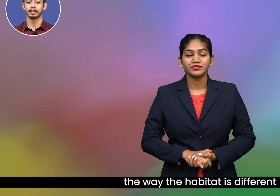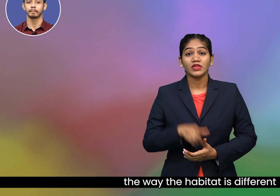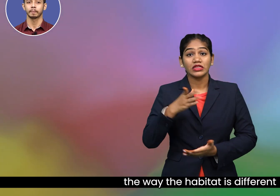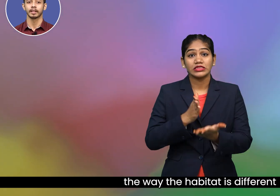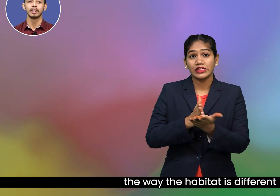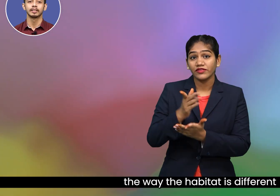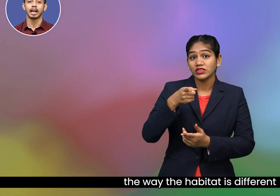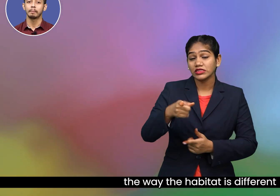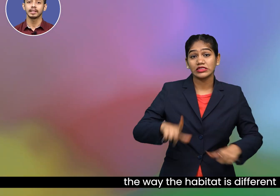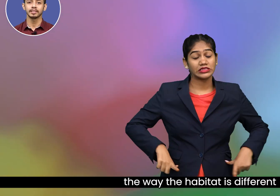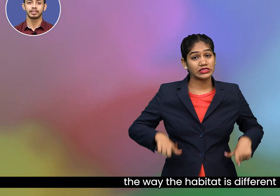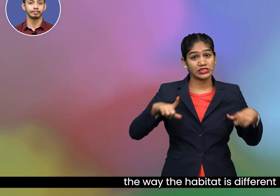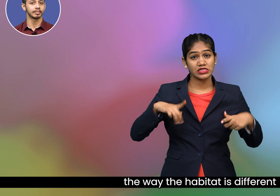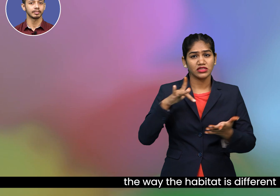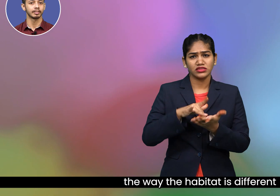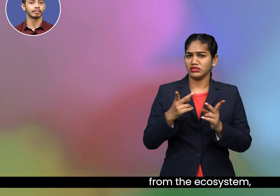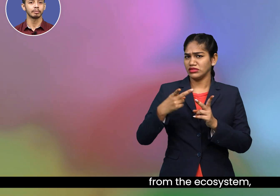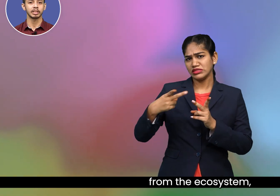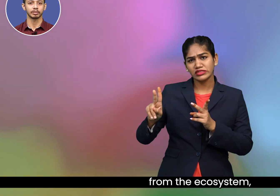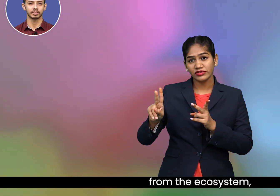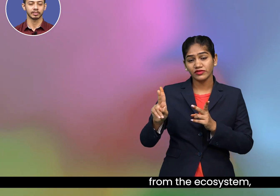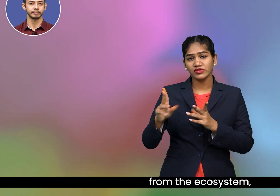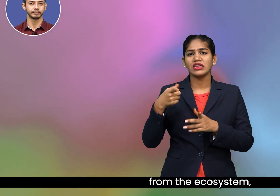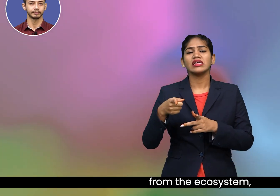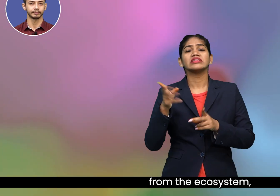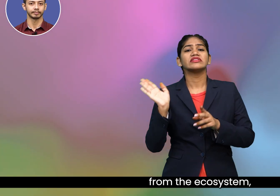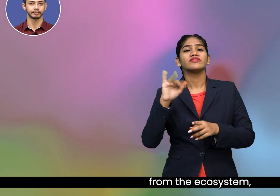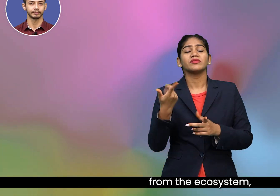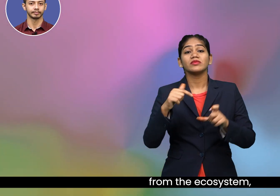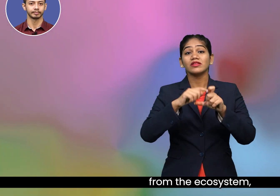The way the habitat is different from the ecosystem